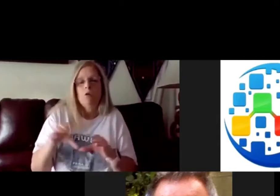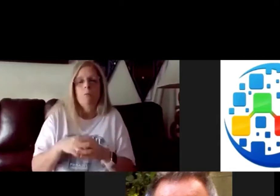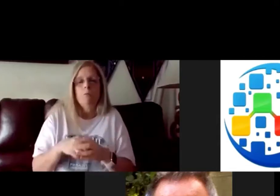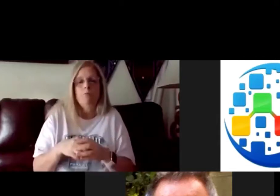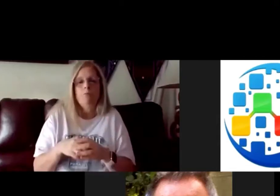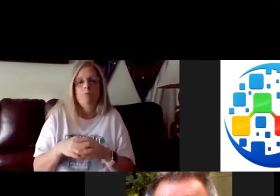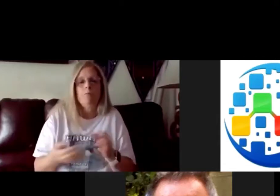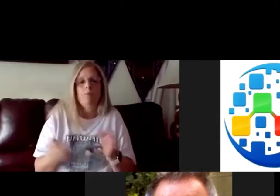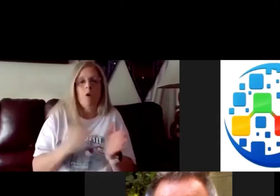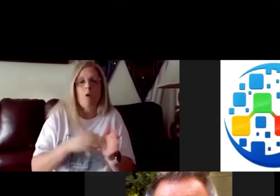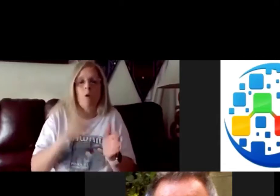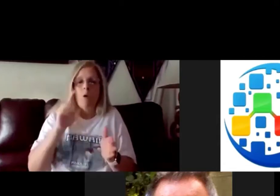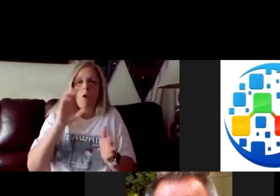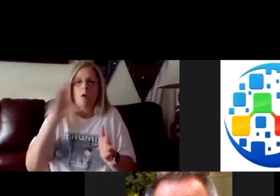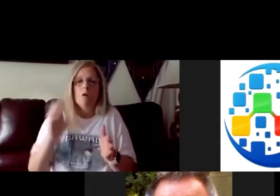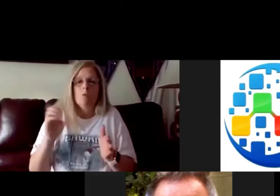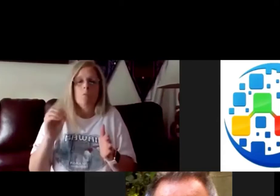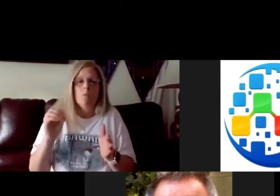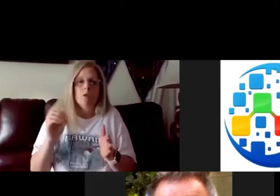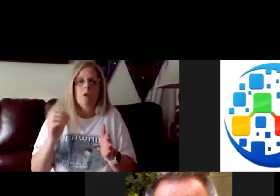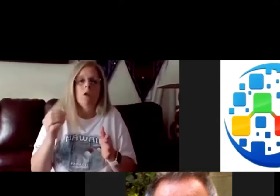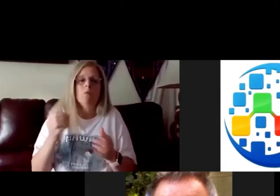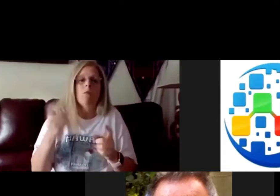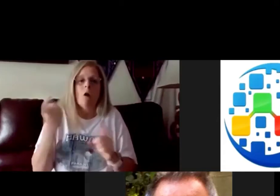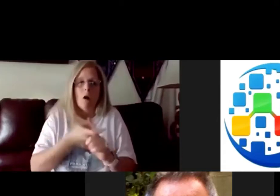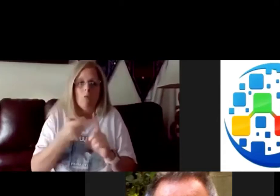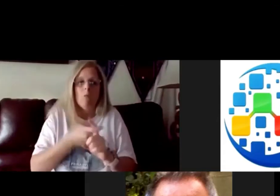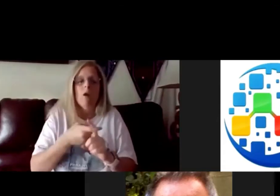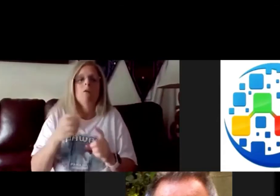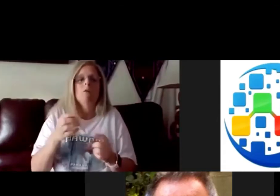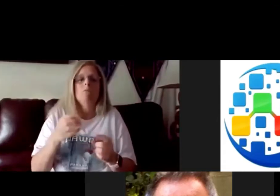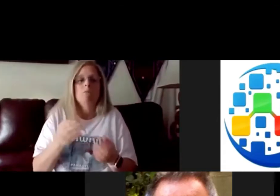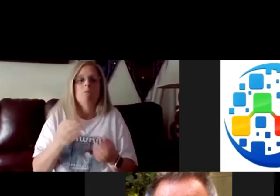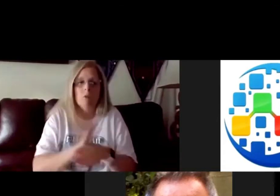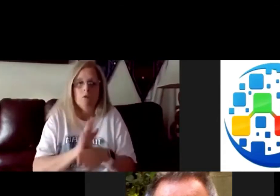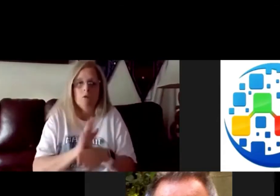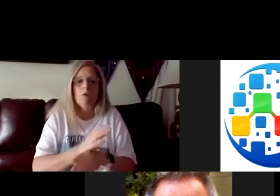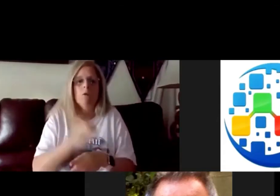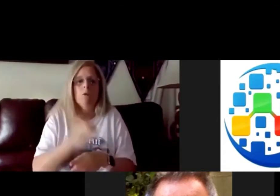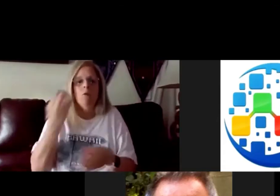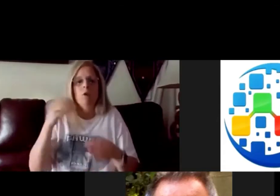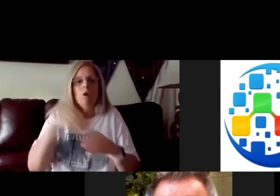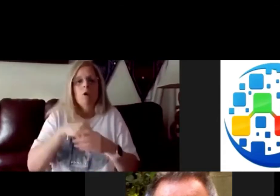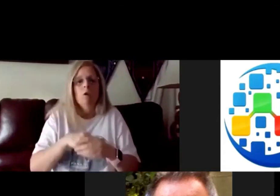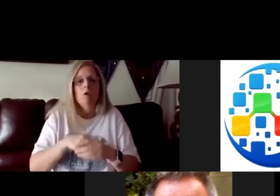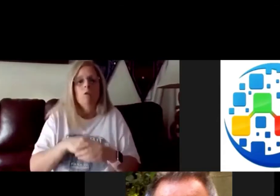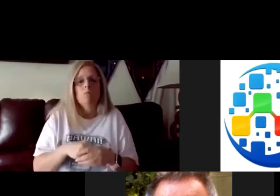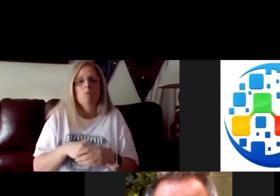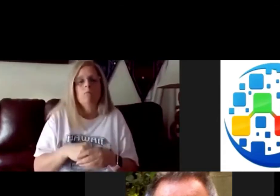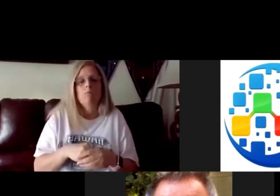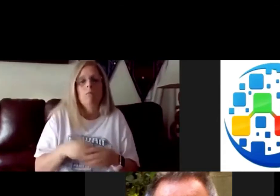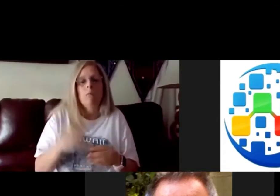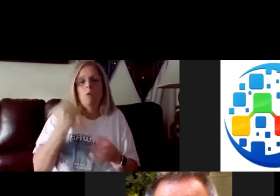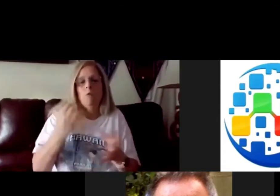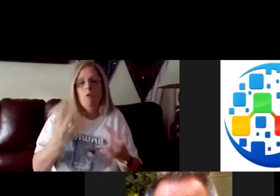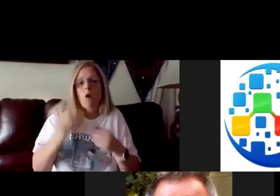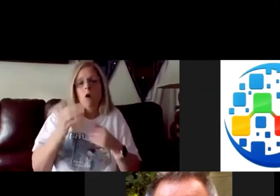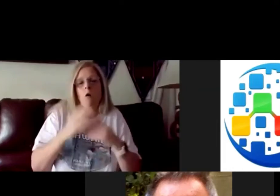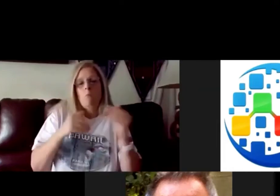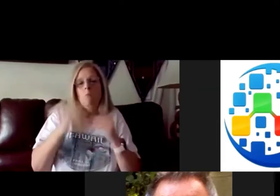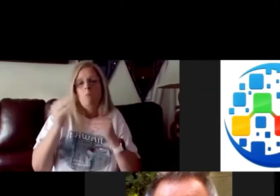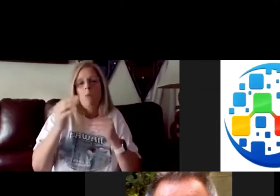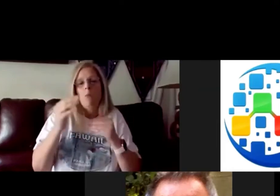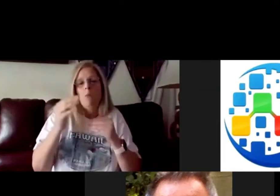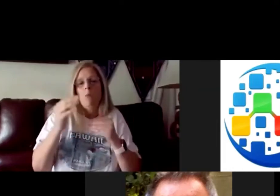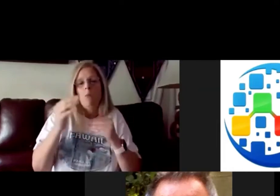totally 100% automated system, business. But you can come in, if you have an inclination to actually build a team, you can do